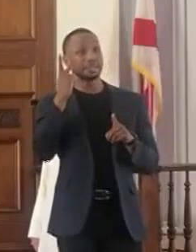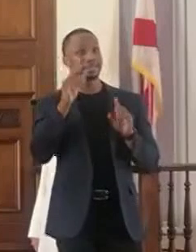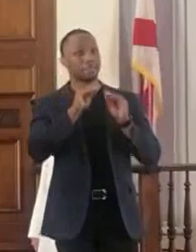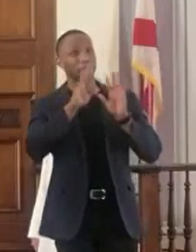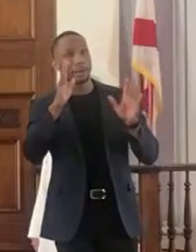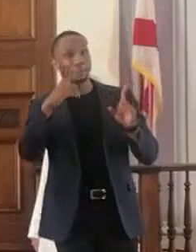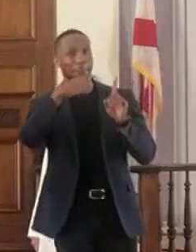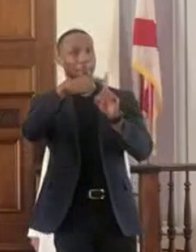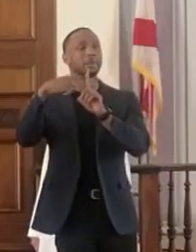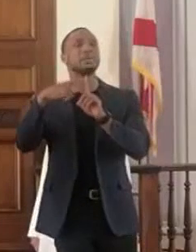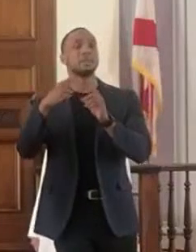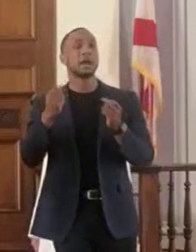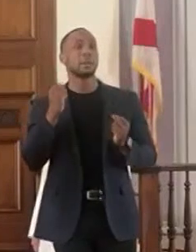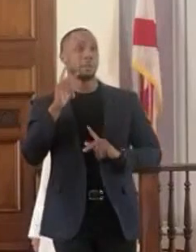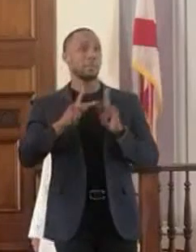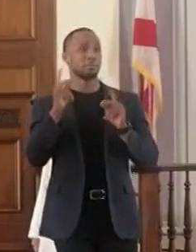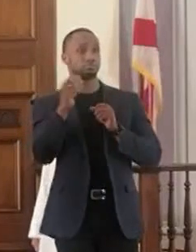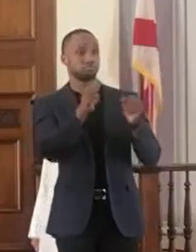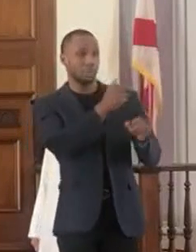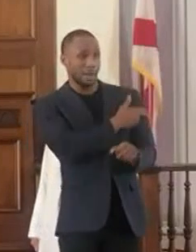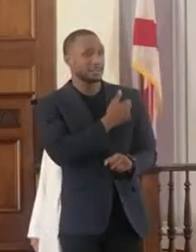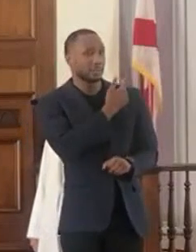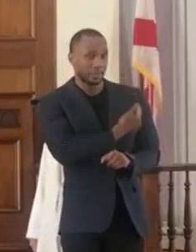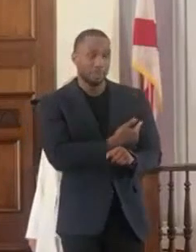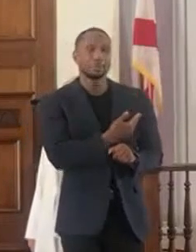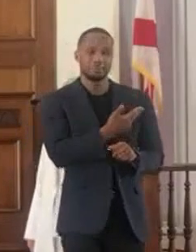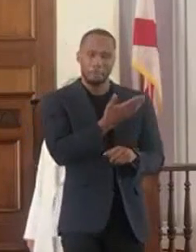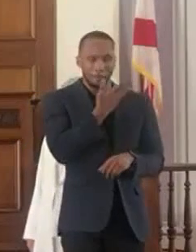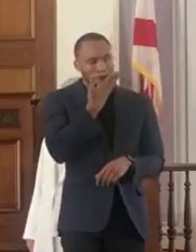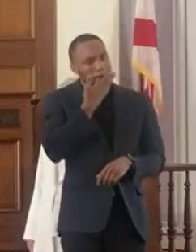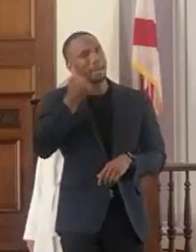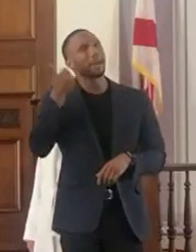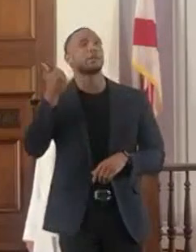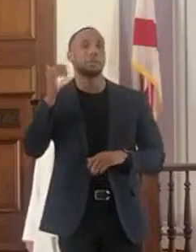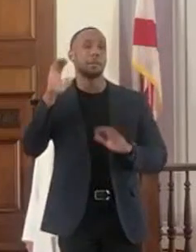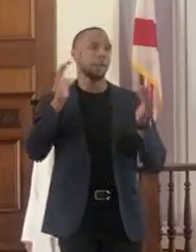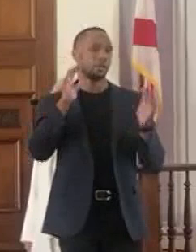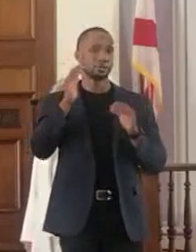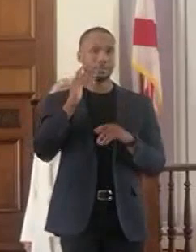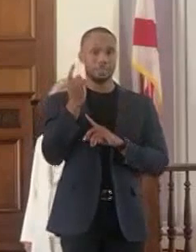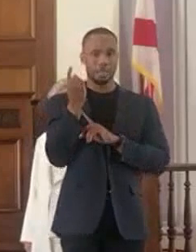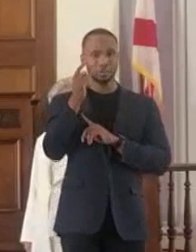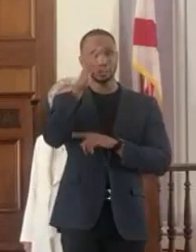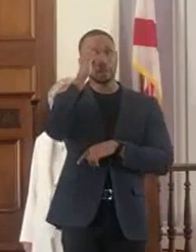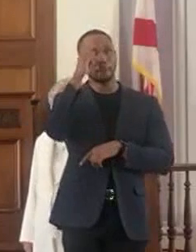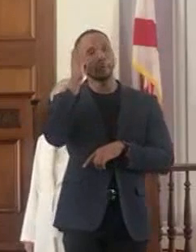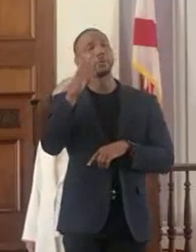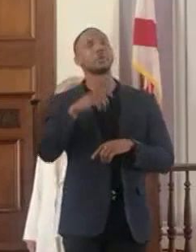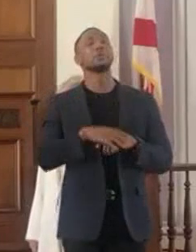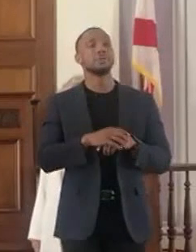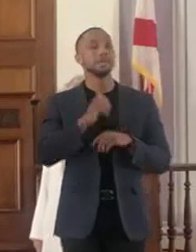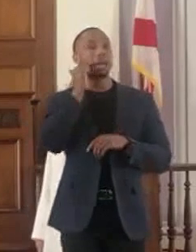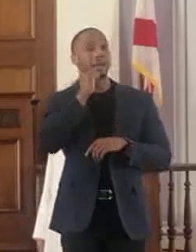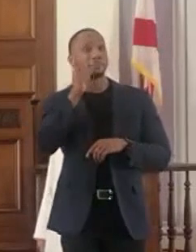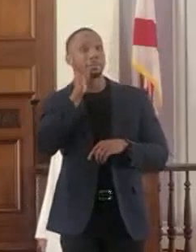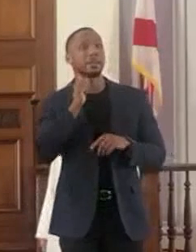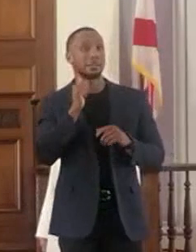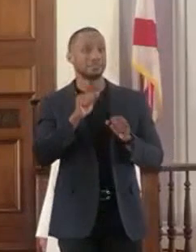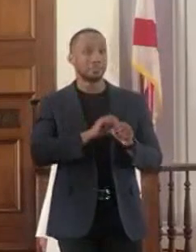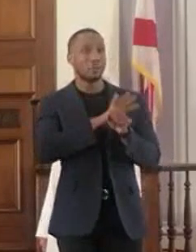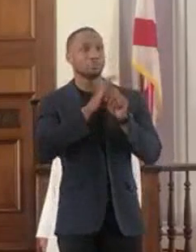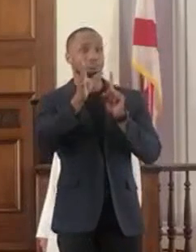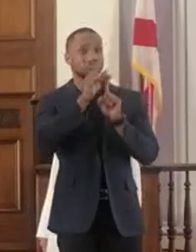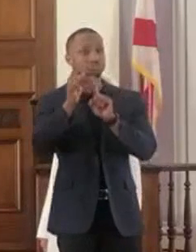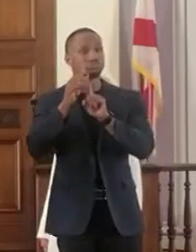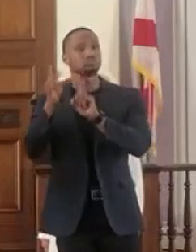Our hospitalization numbers are as good as they have looked since very early summer. The numbers of daily case numbers, the new case